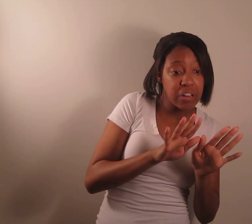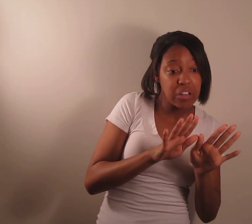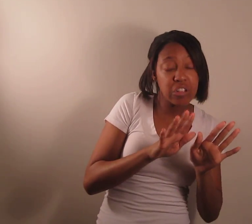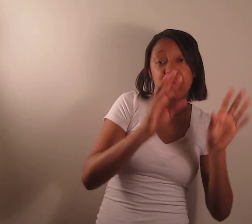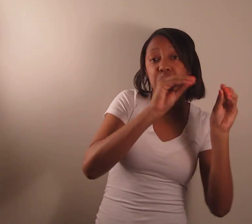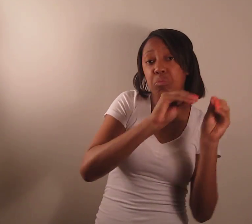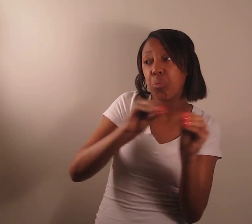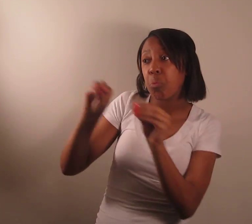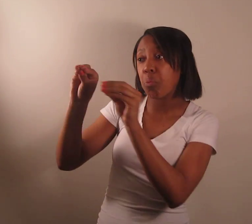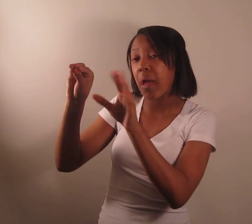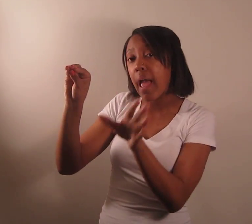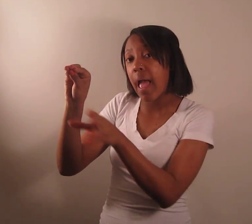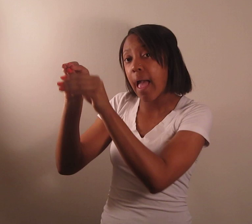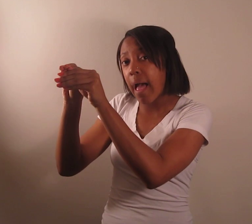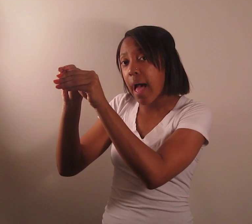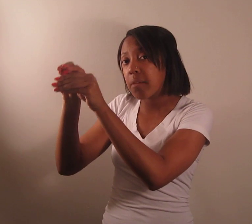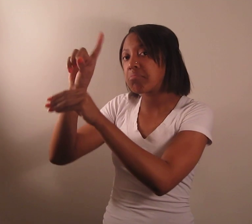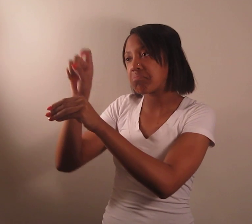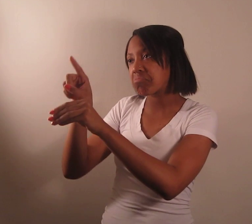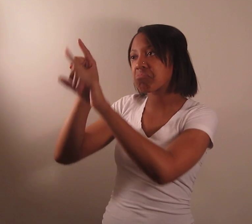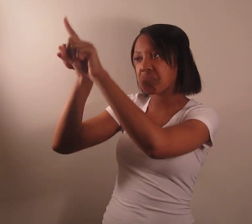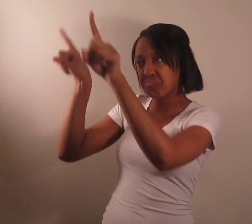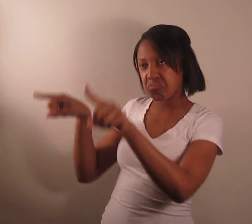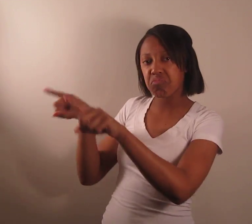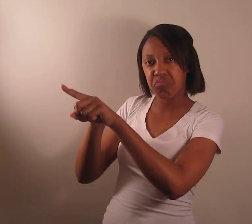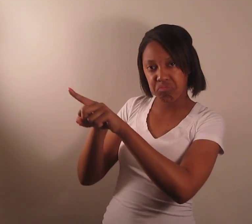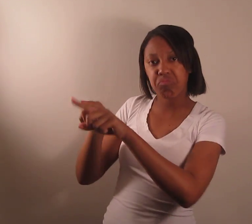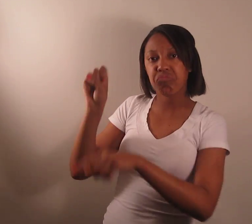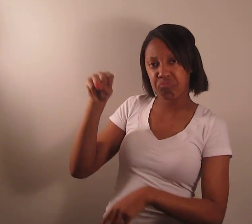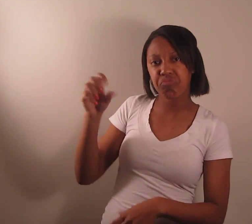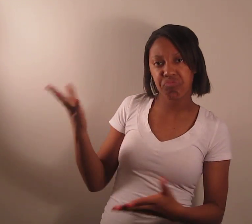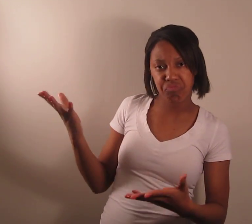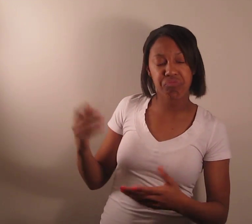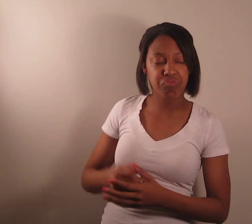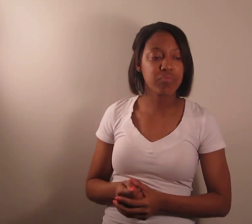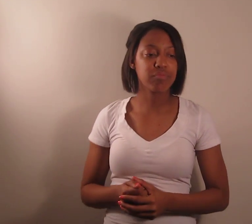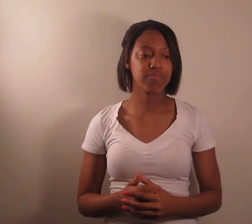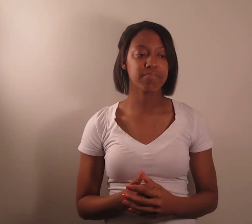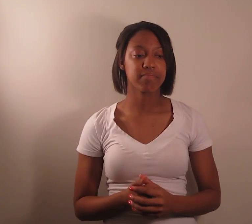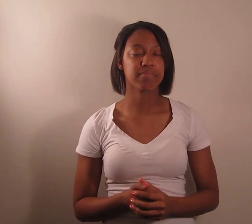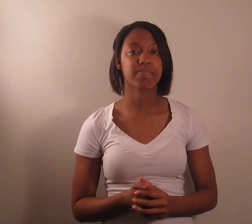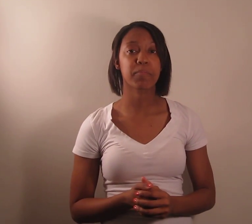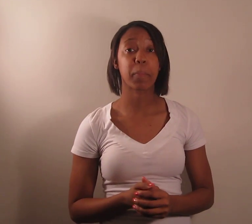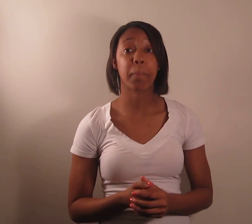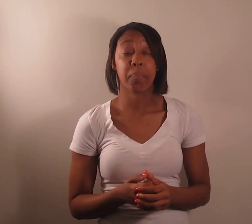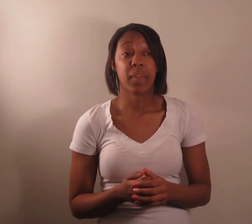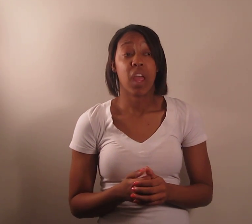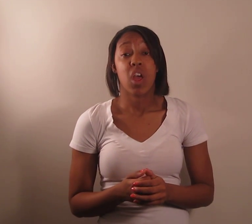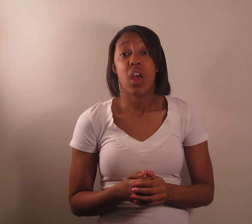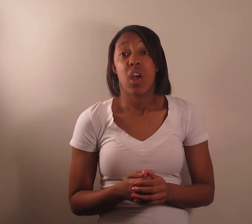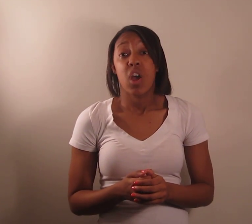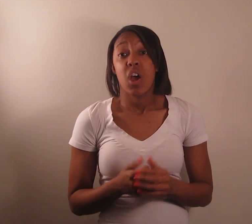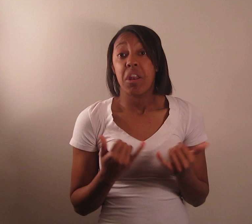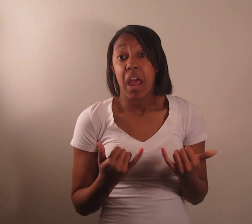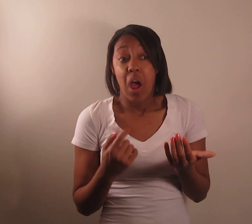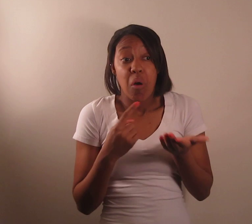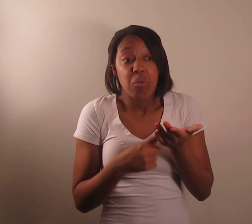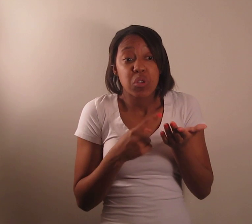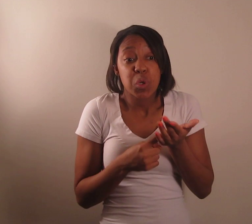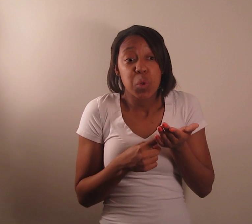is just a start. Let me talk to you about the procedures that we're going to